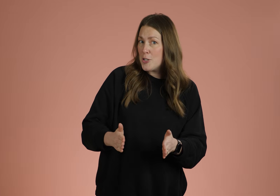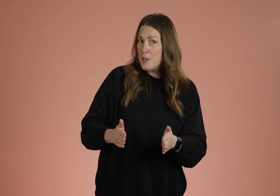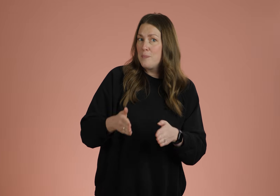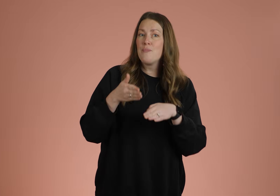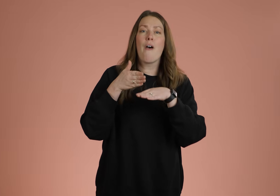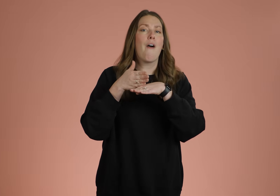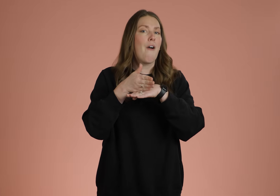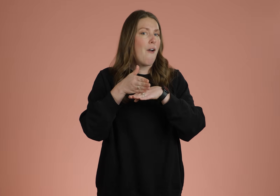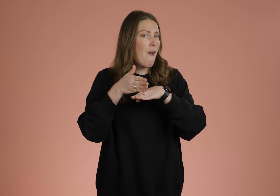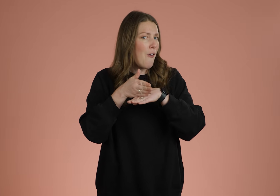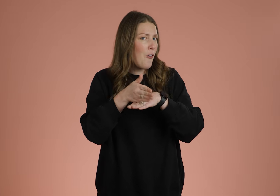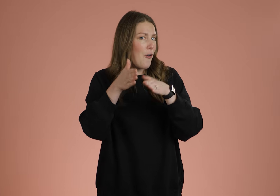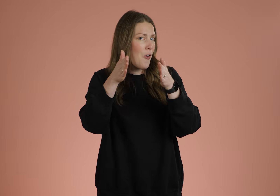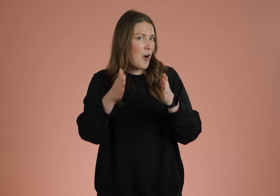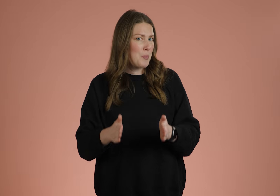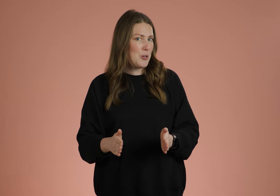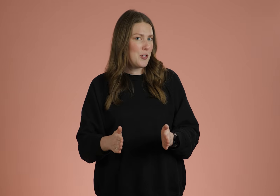Carpenter, carpenter.